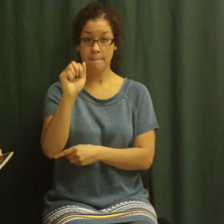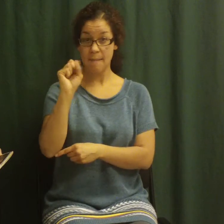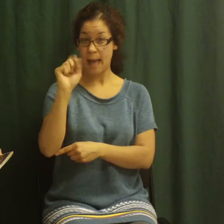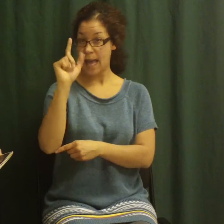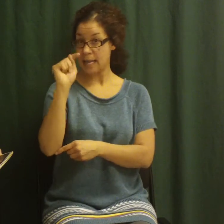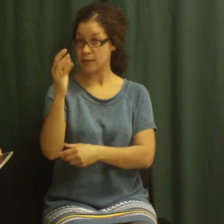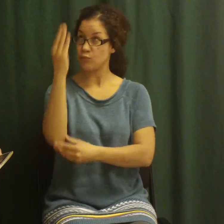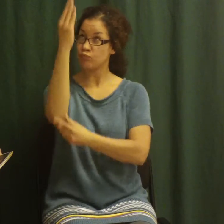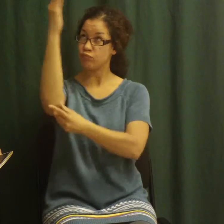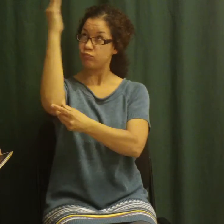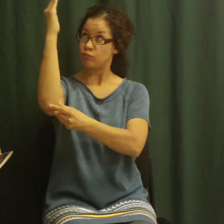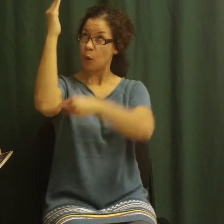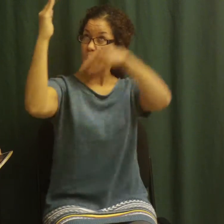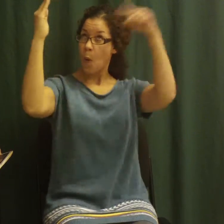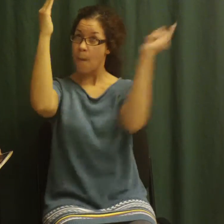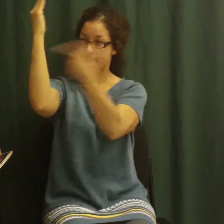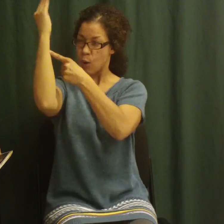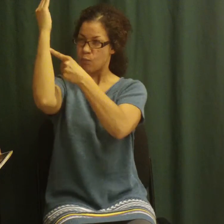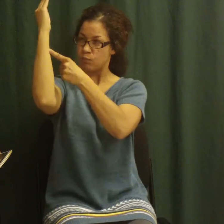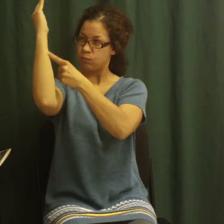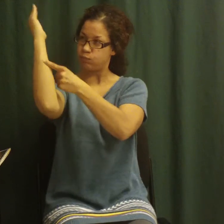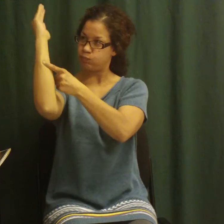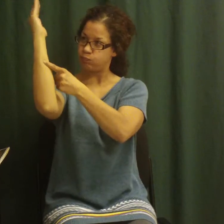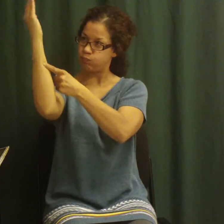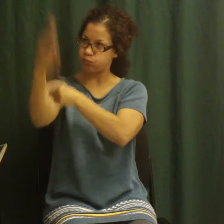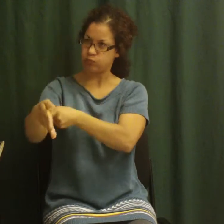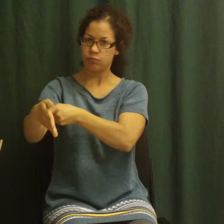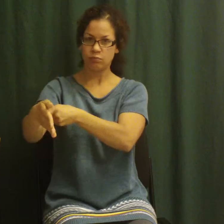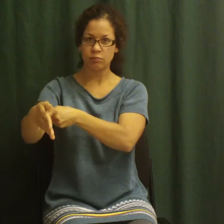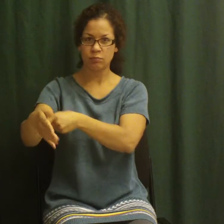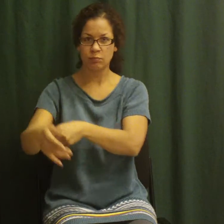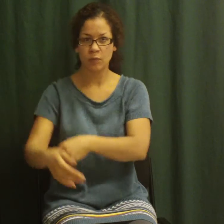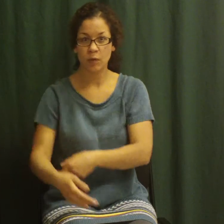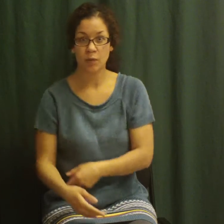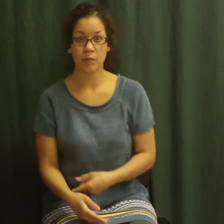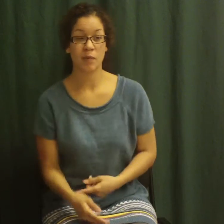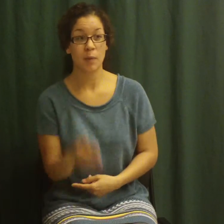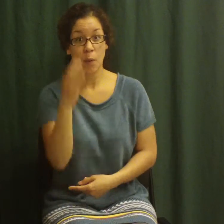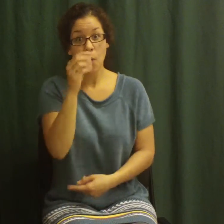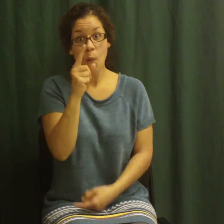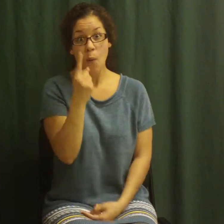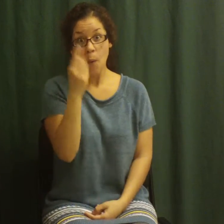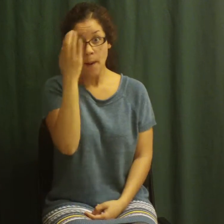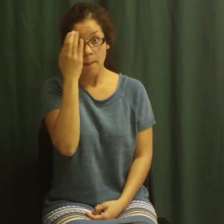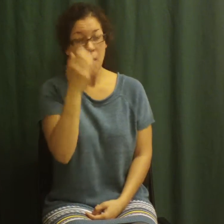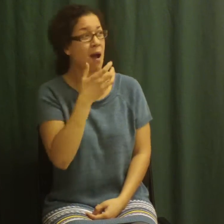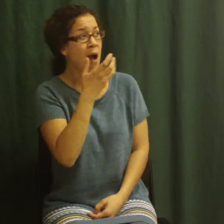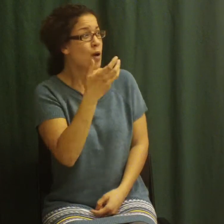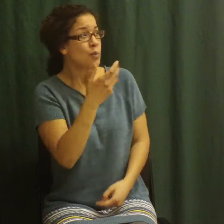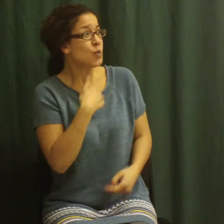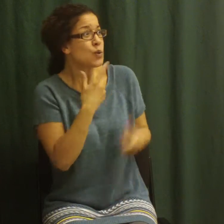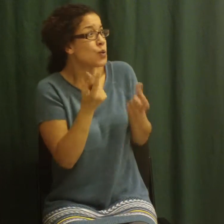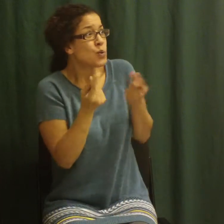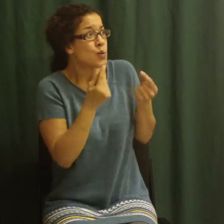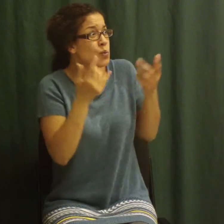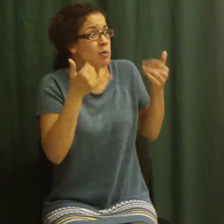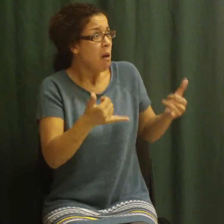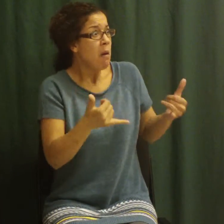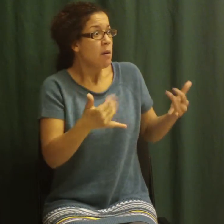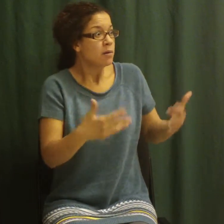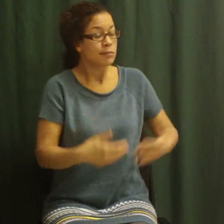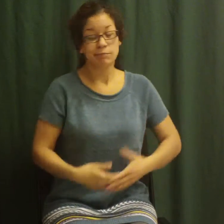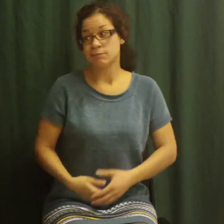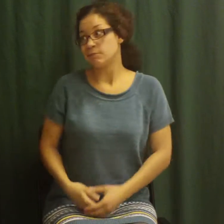middle. "What'll we do now?" yelled one of the pirates. "We'll have to turn back," called